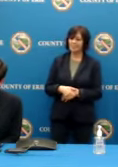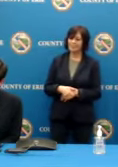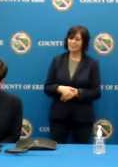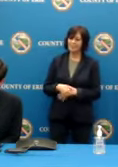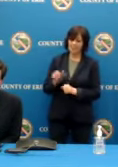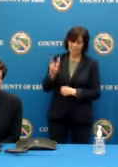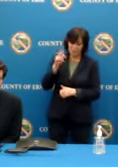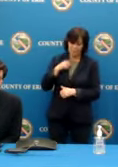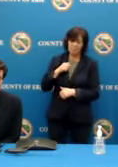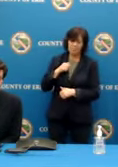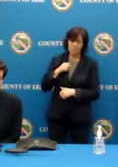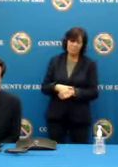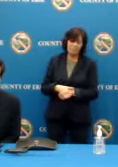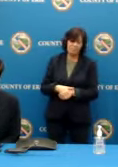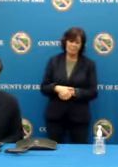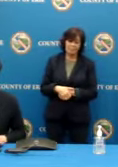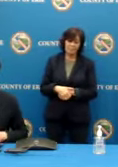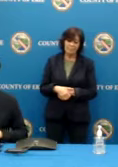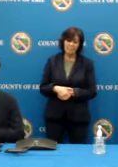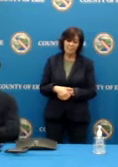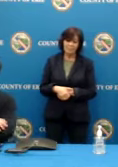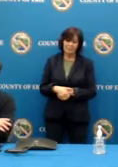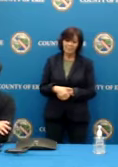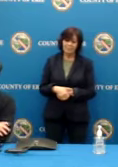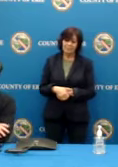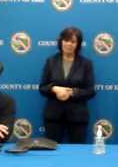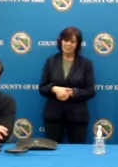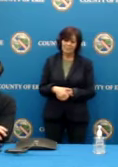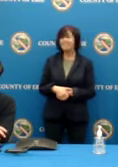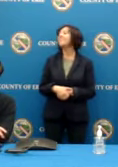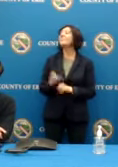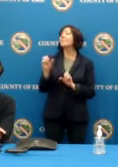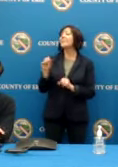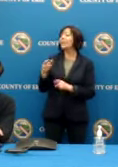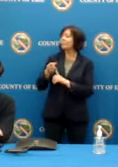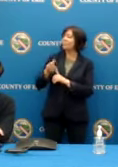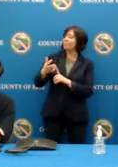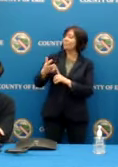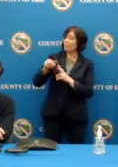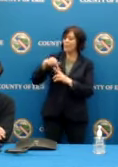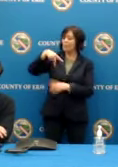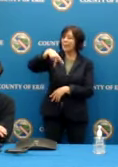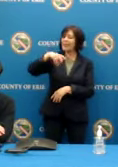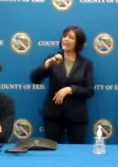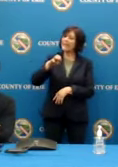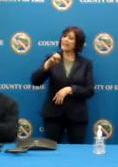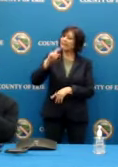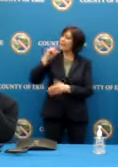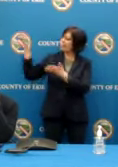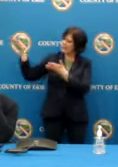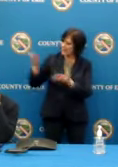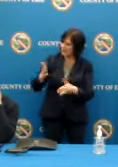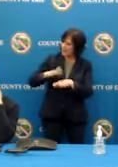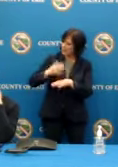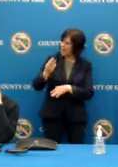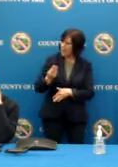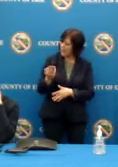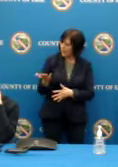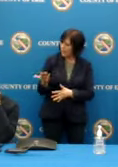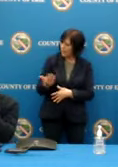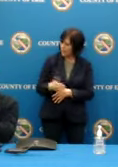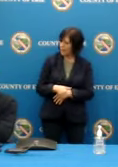Can you hear me? Yeah, I can hear you. Go ahead, Steve. Okay, great. All right, great. Thanks. Yeah. Just could you elaborate on the PPEs that are going to be coming in on Monday for